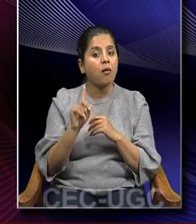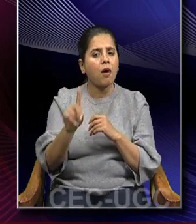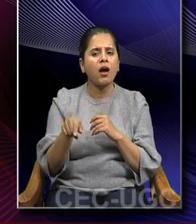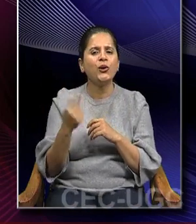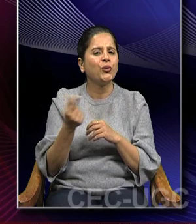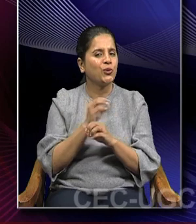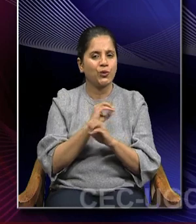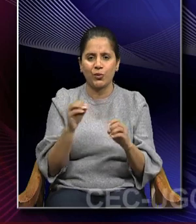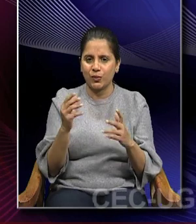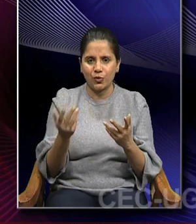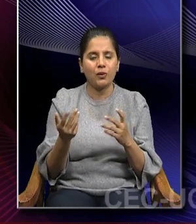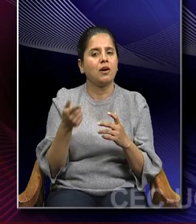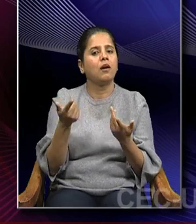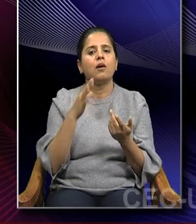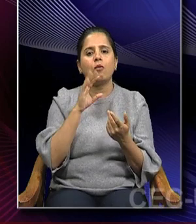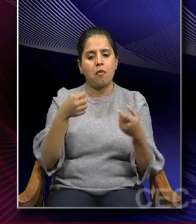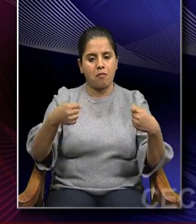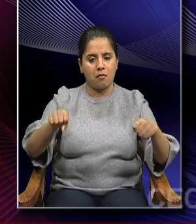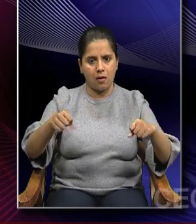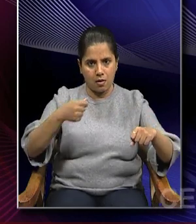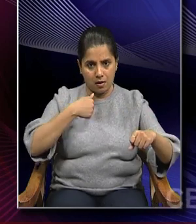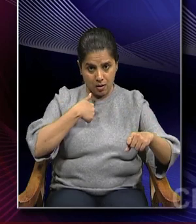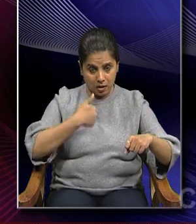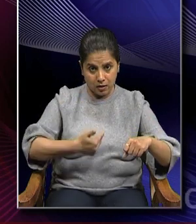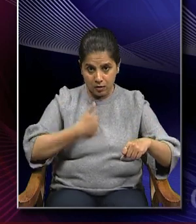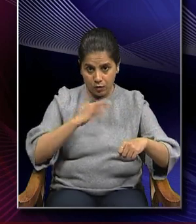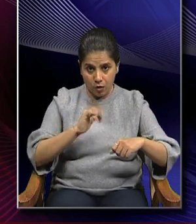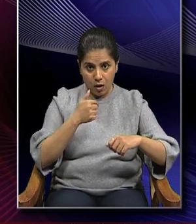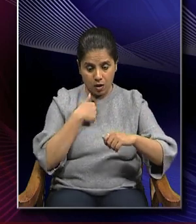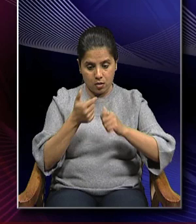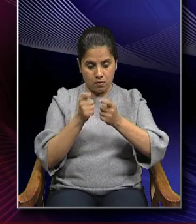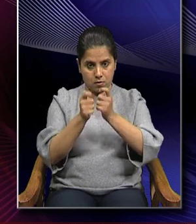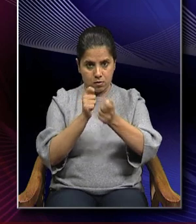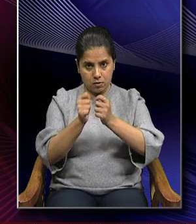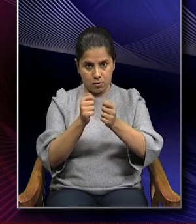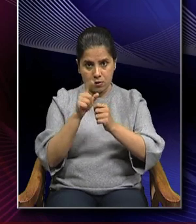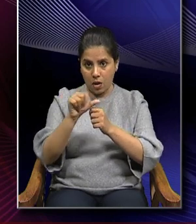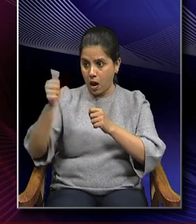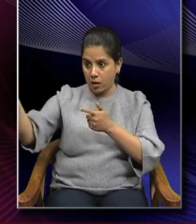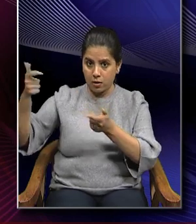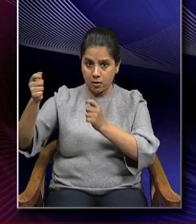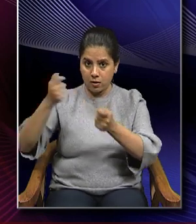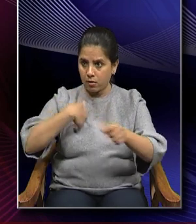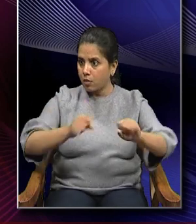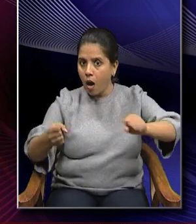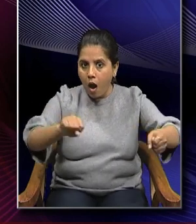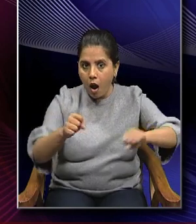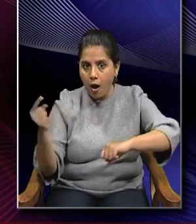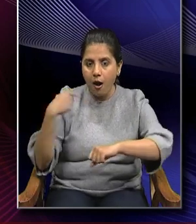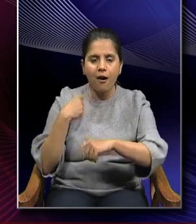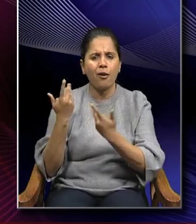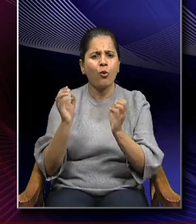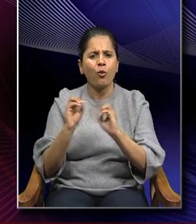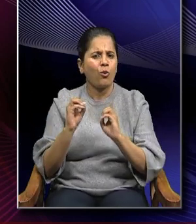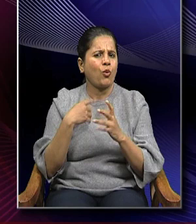no use, because eventually the bike rider do not want want somebody else to regulate them. They want